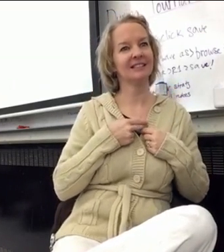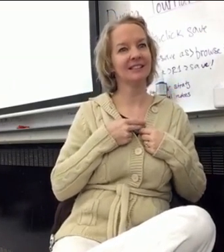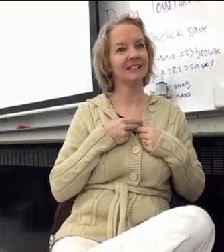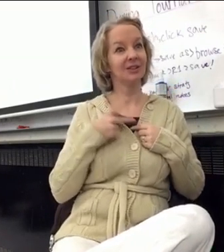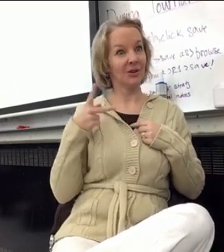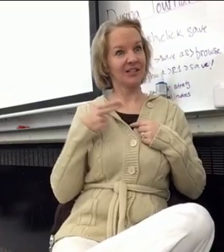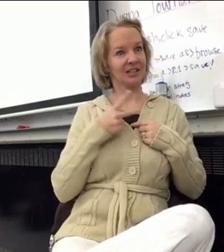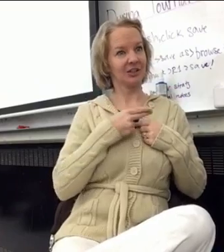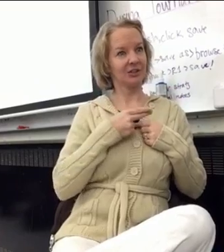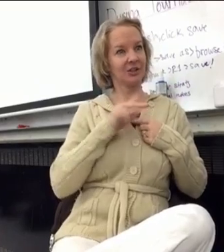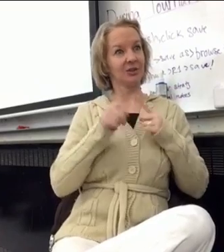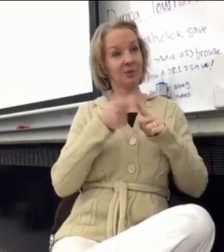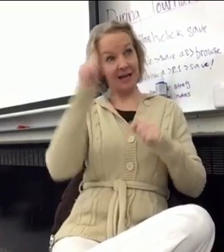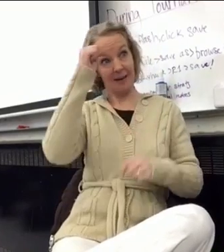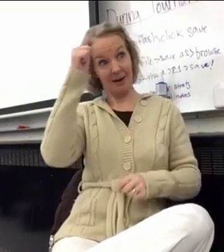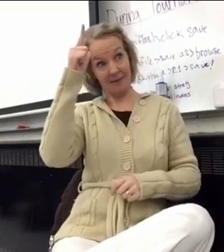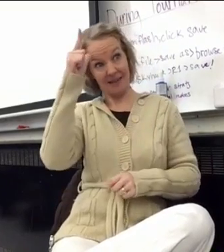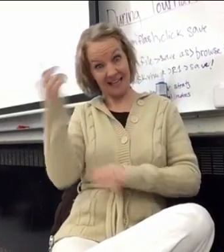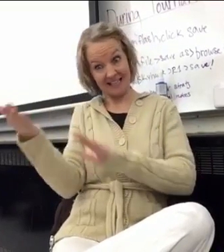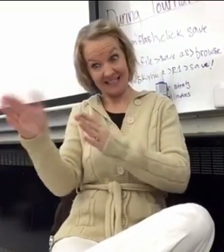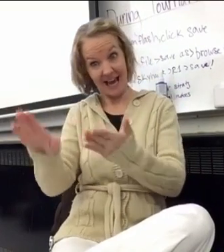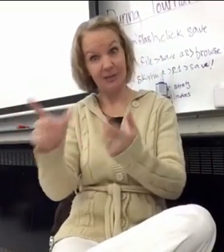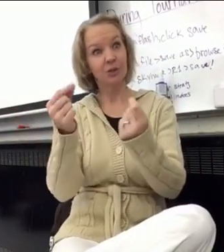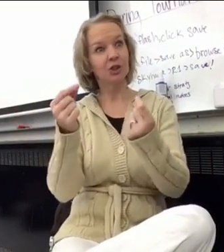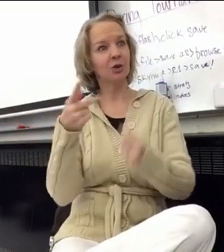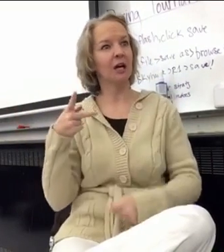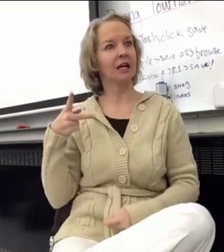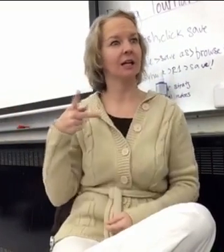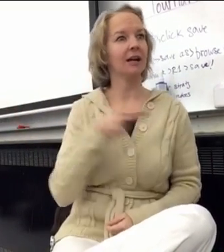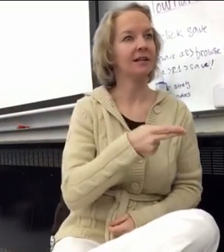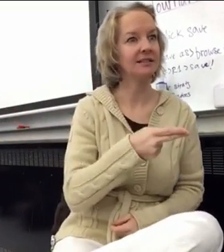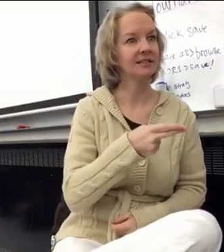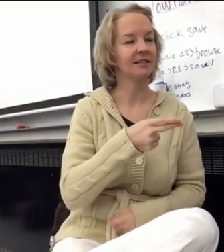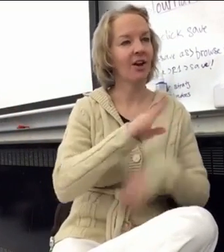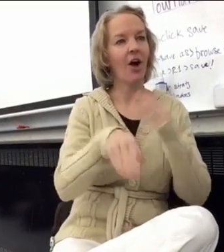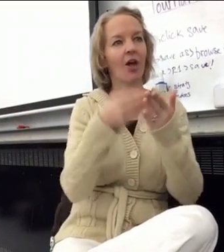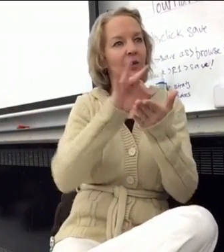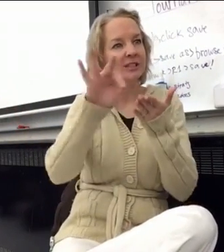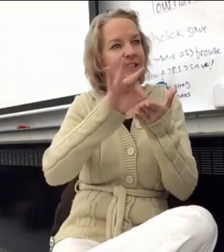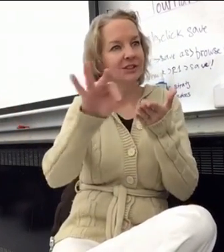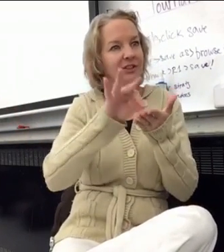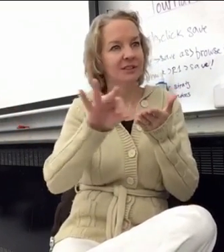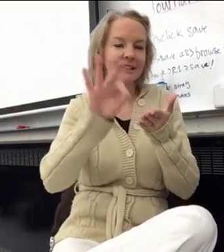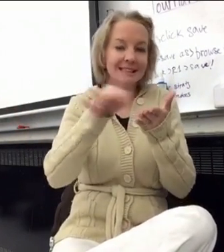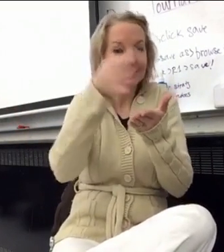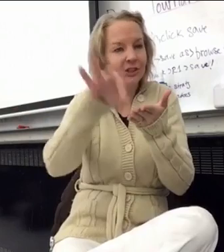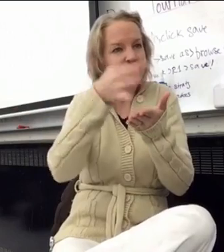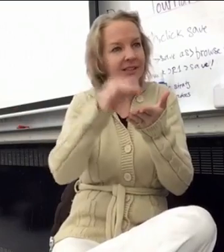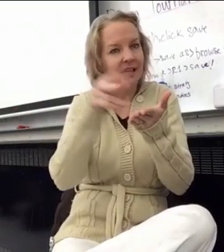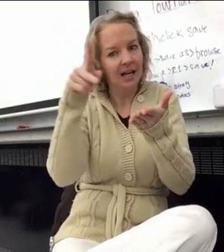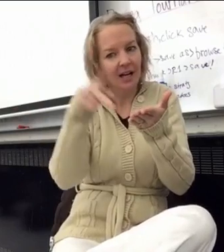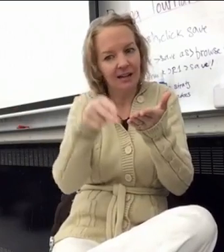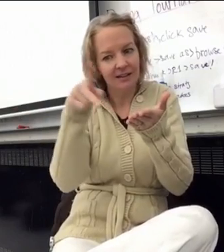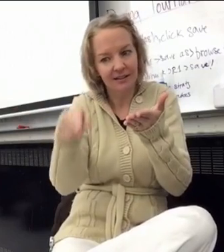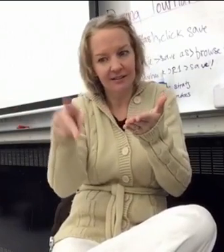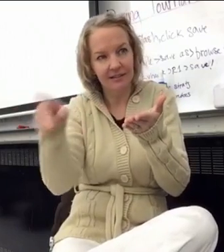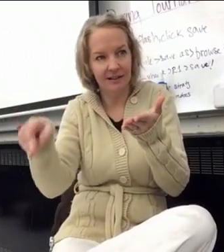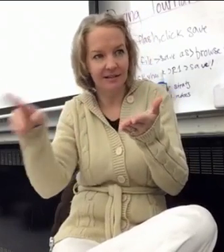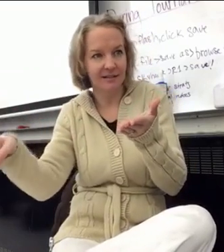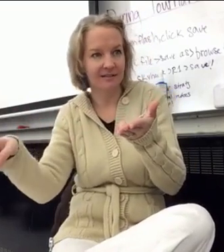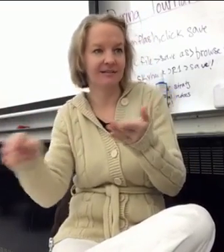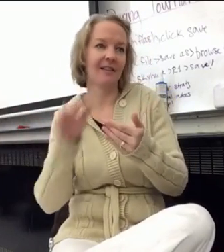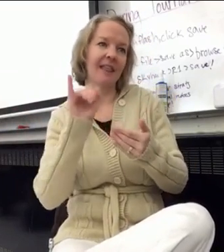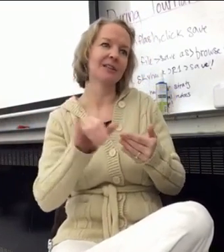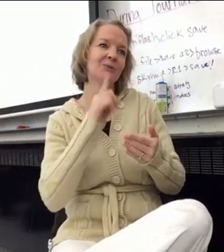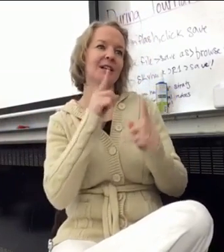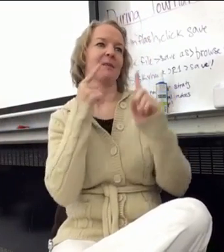when Abraham Lincoln's going to die? He's going to cut all those stitches right back out, right? That's kind of what it's showing here. So